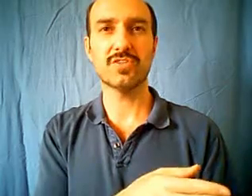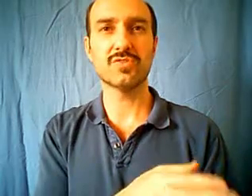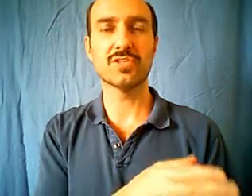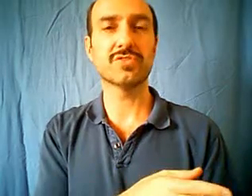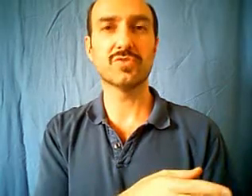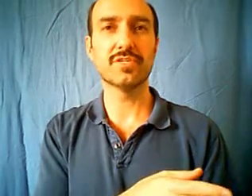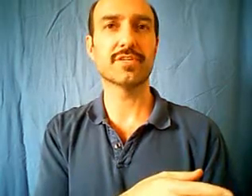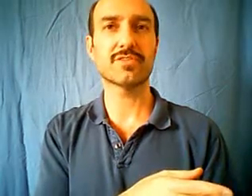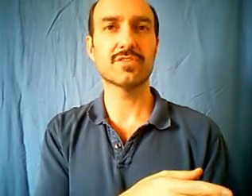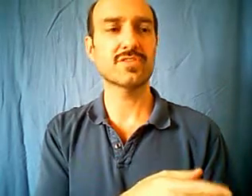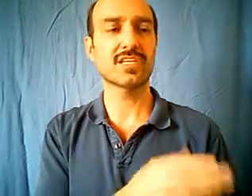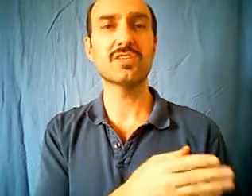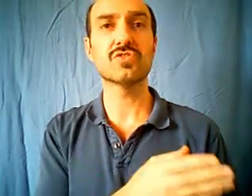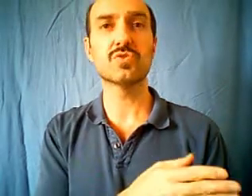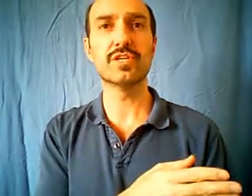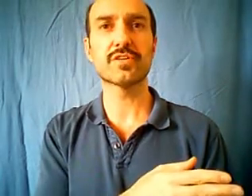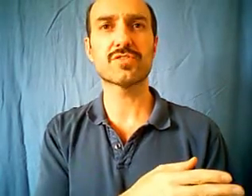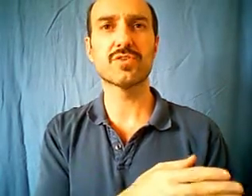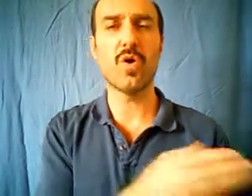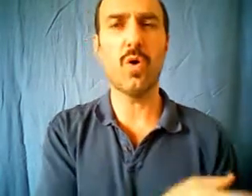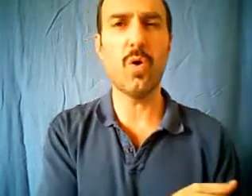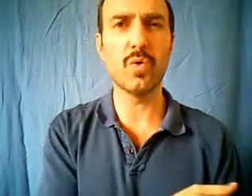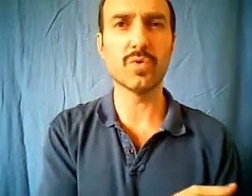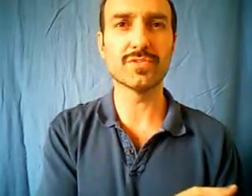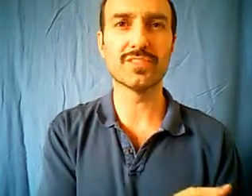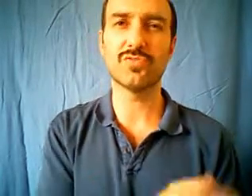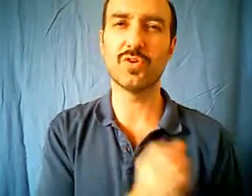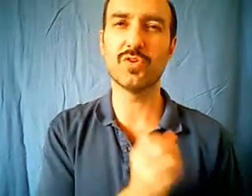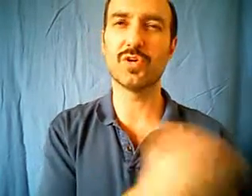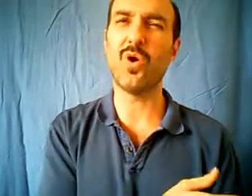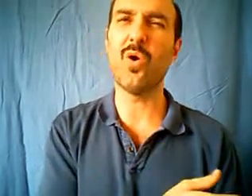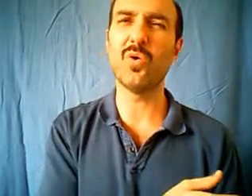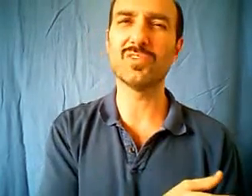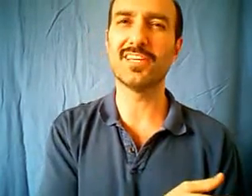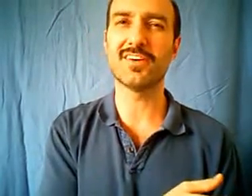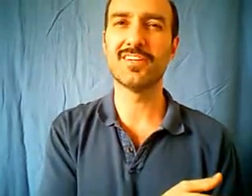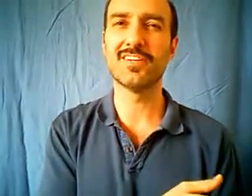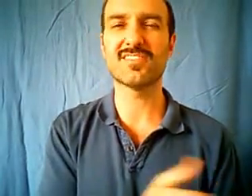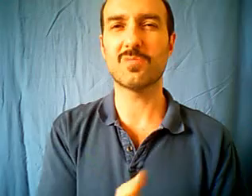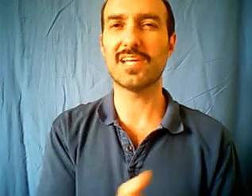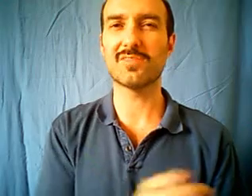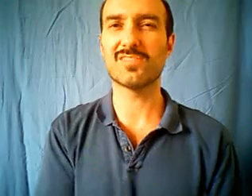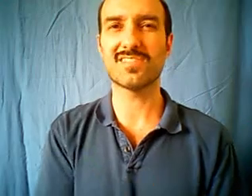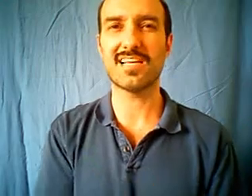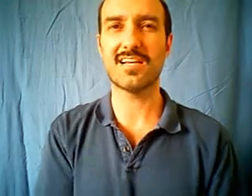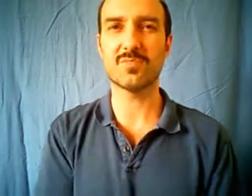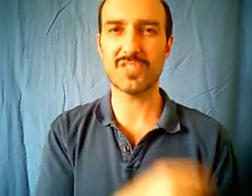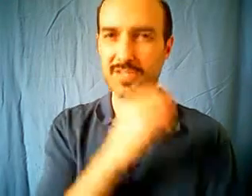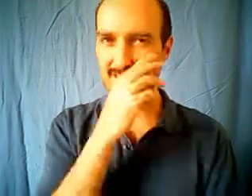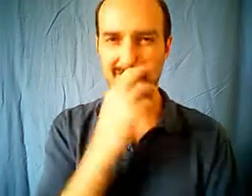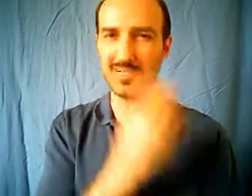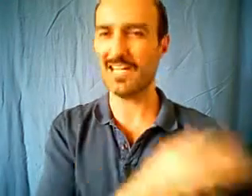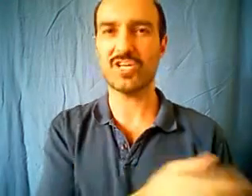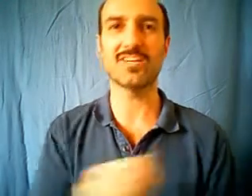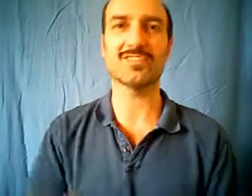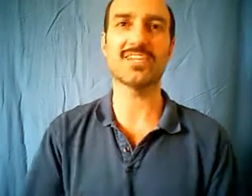who's only 2 years, you say he's 2 years old. You throw the word old in there, and in some languages it sounds absurd. You say, well, that child's not